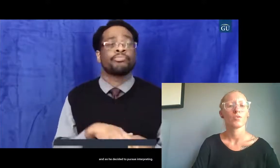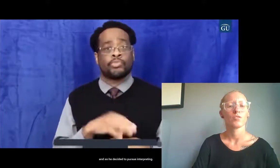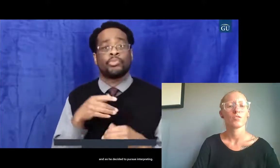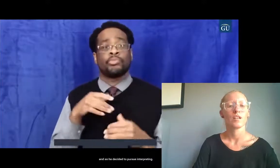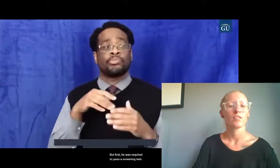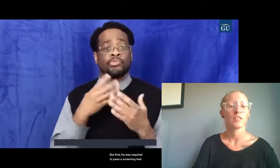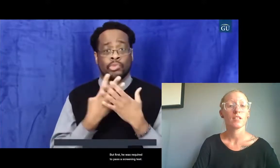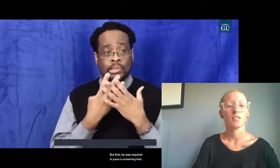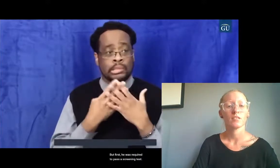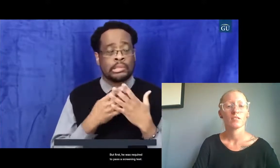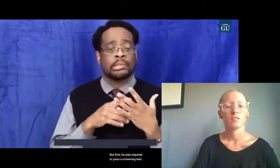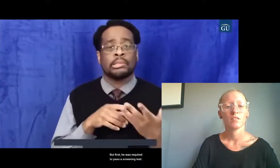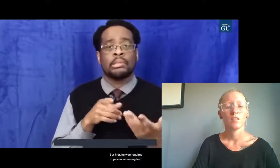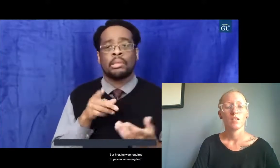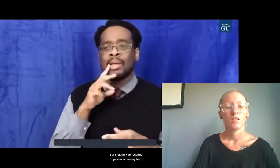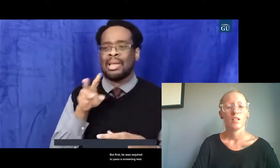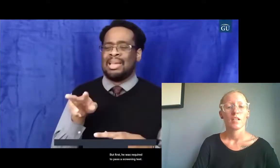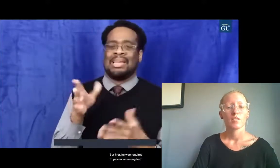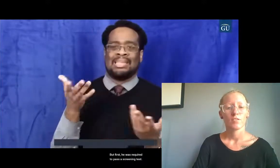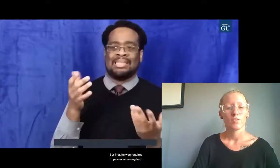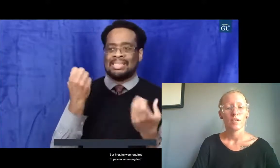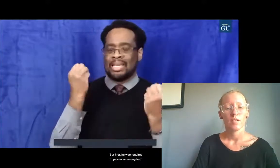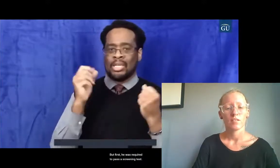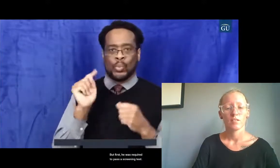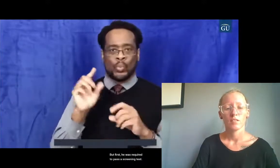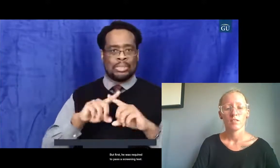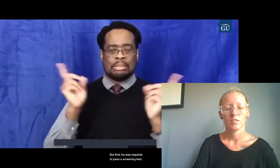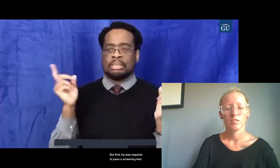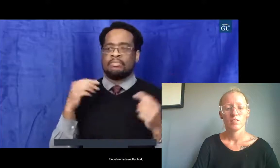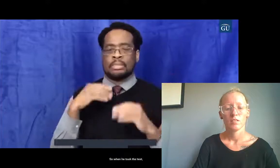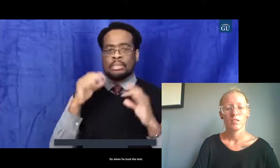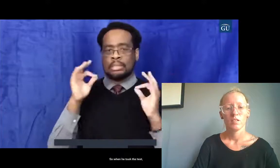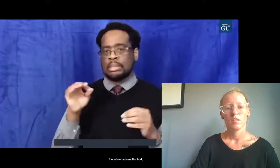CODA interpreters that are skilled and certified.